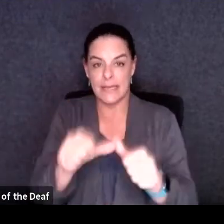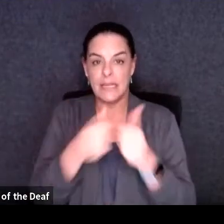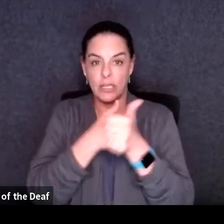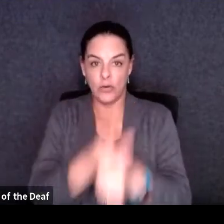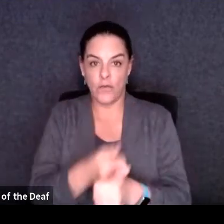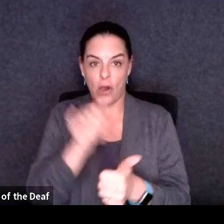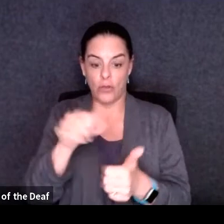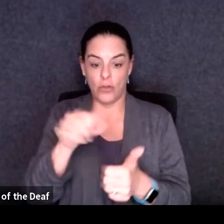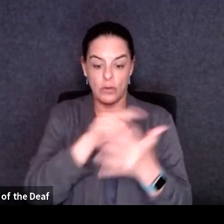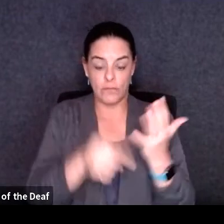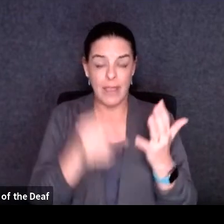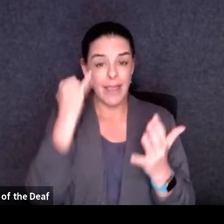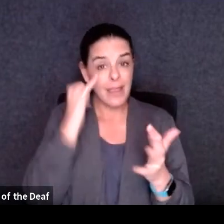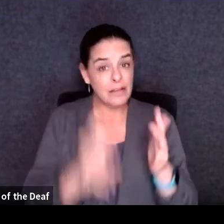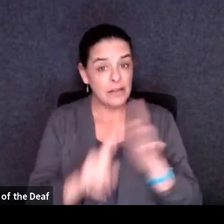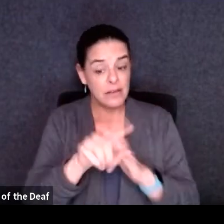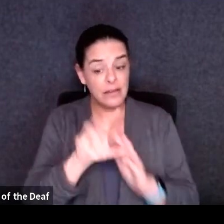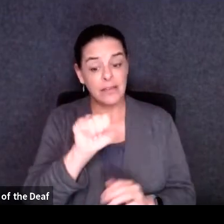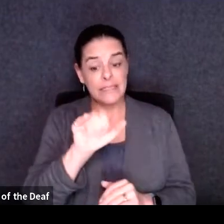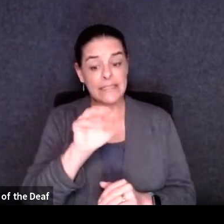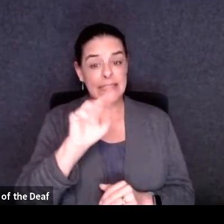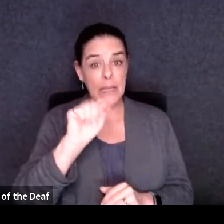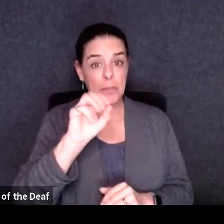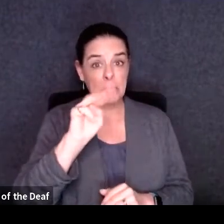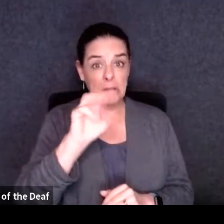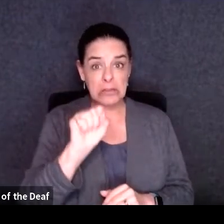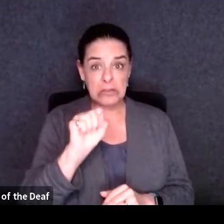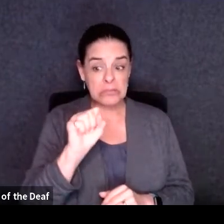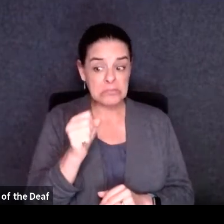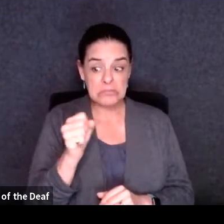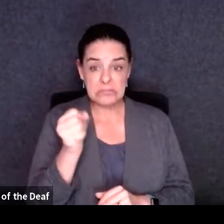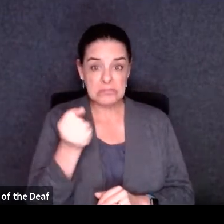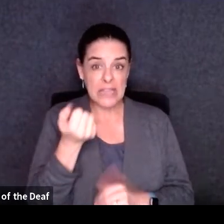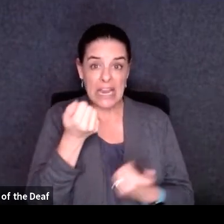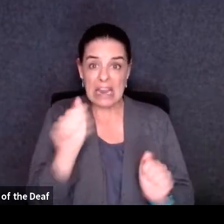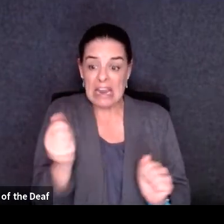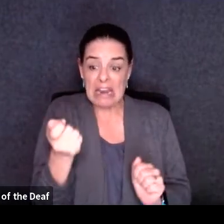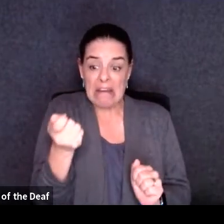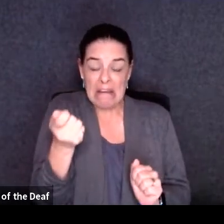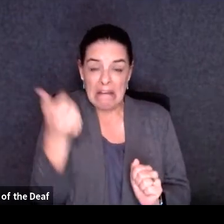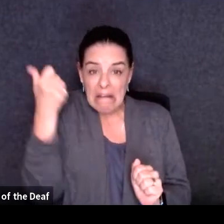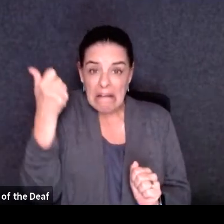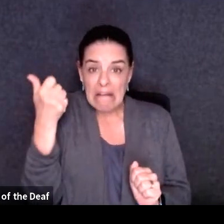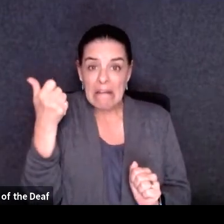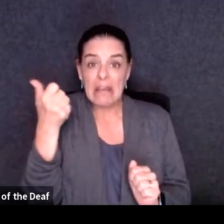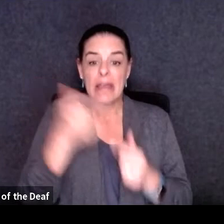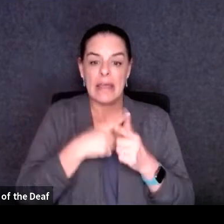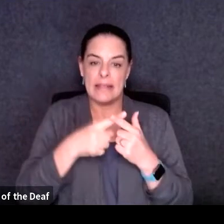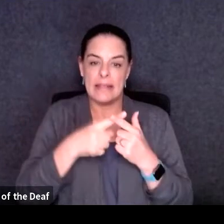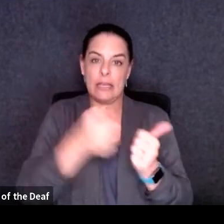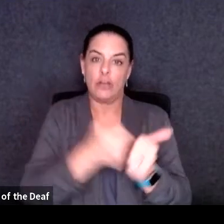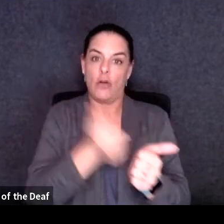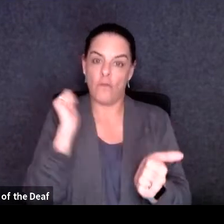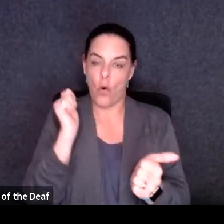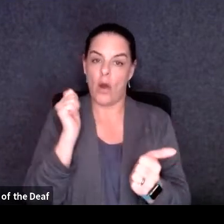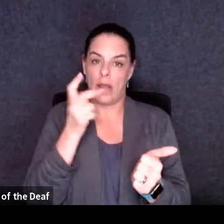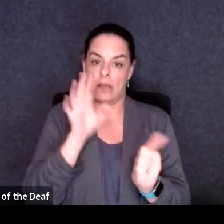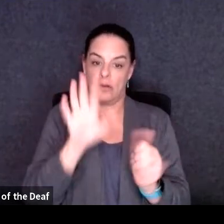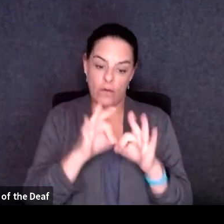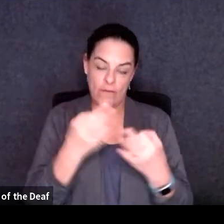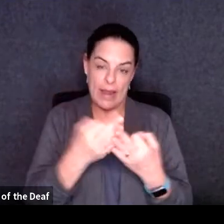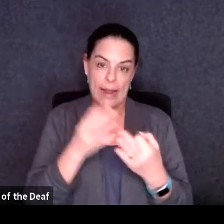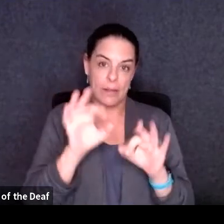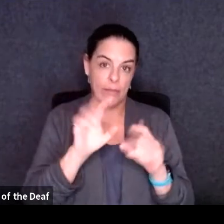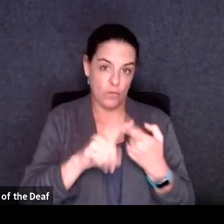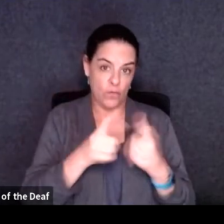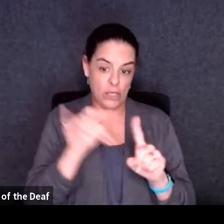become symptomatic in the least bit that you can have any symptoms at all, then you need to avoid seeing your loved ones as well. That'll help